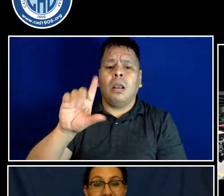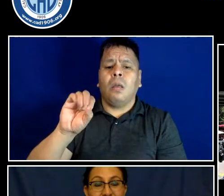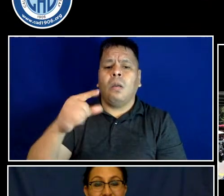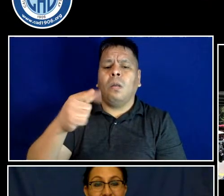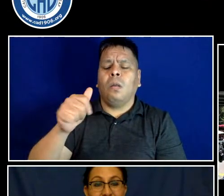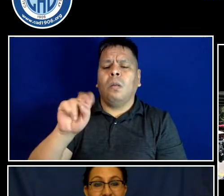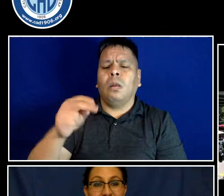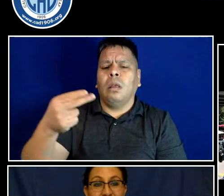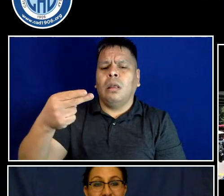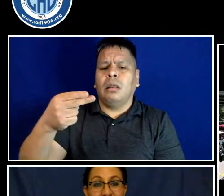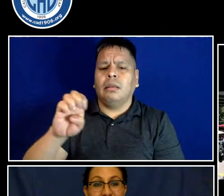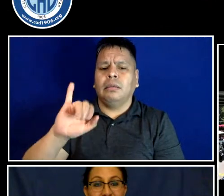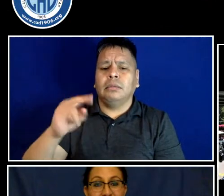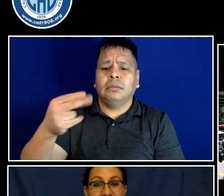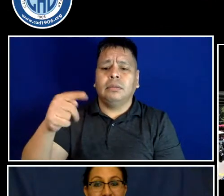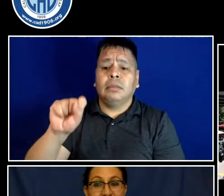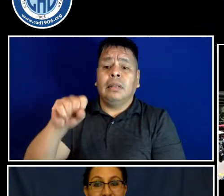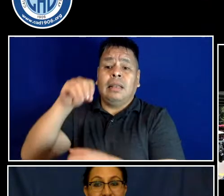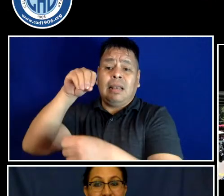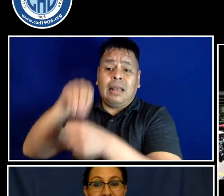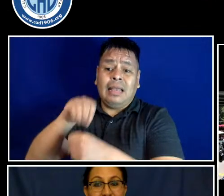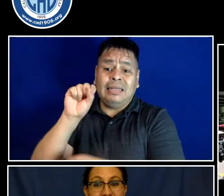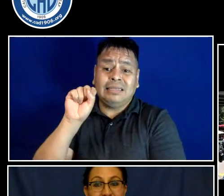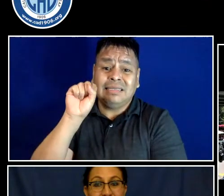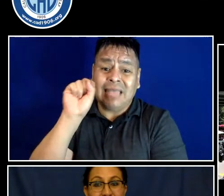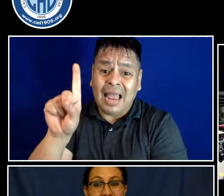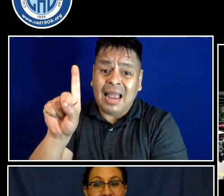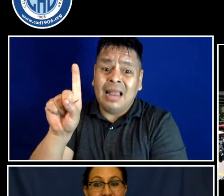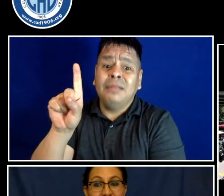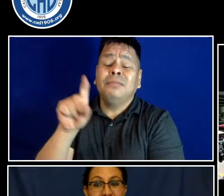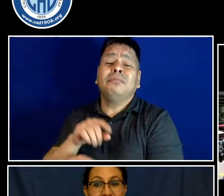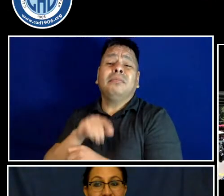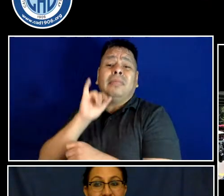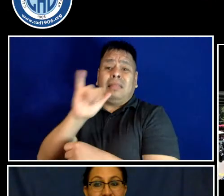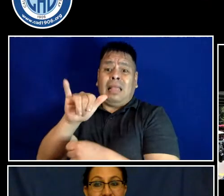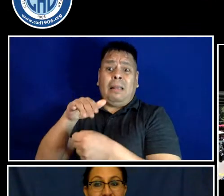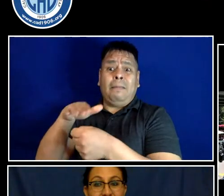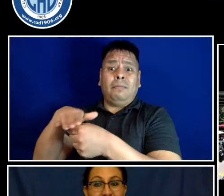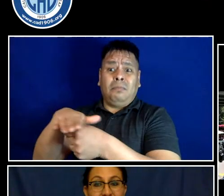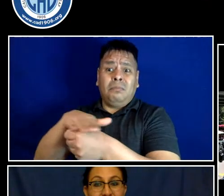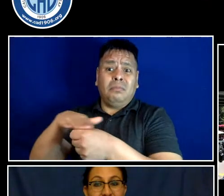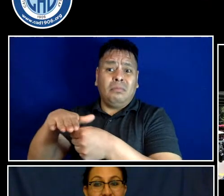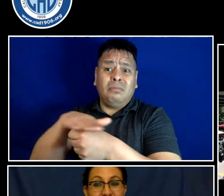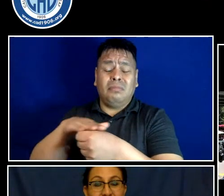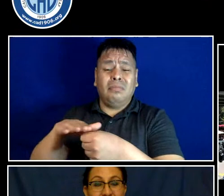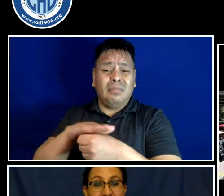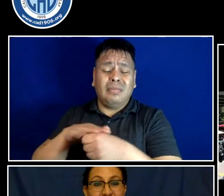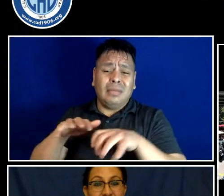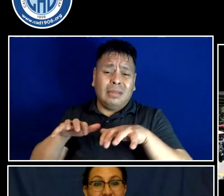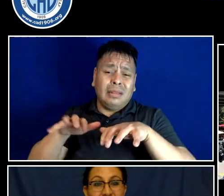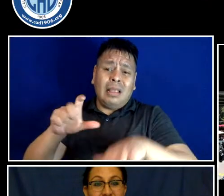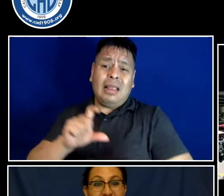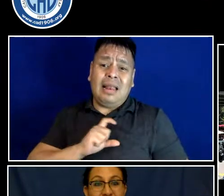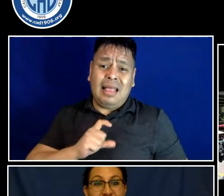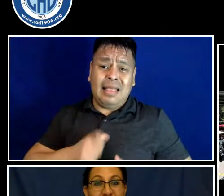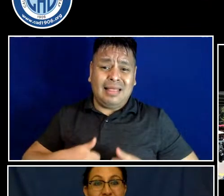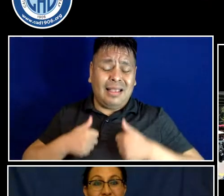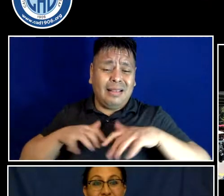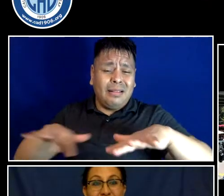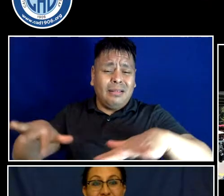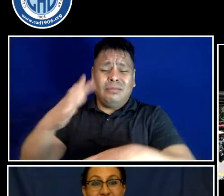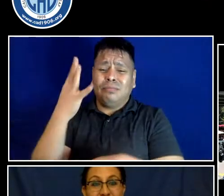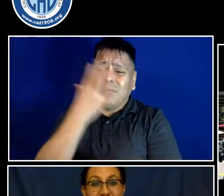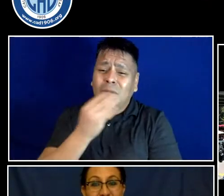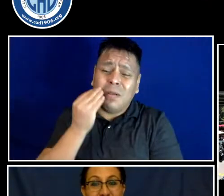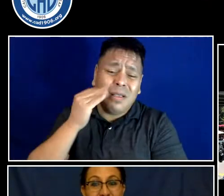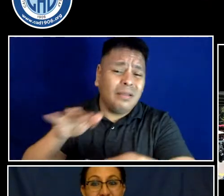a very well known celebration because in the community of Logan Heights, San Diego, that park